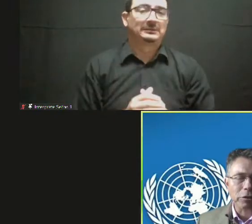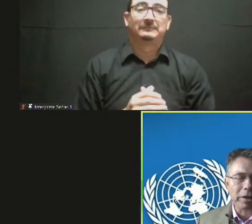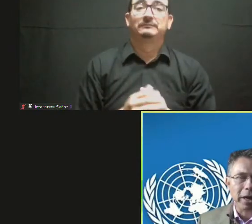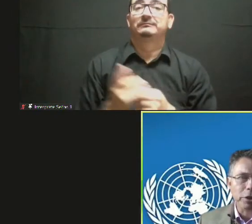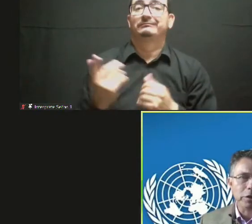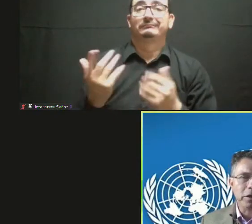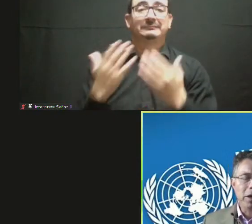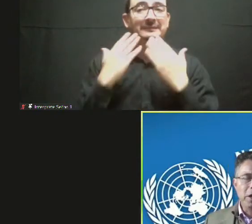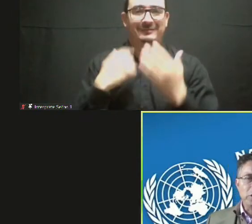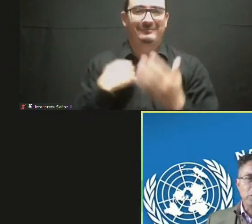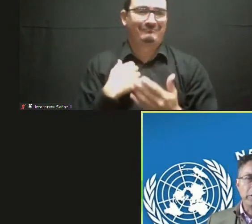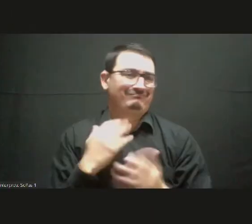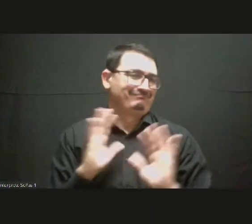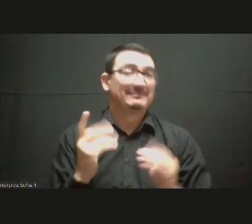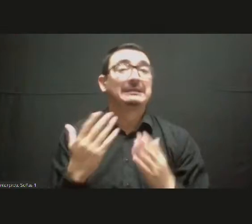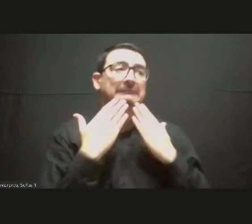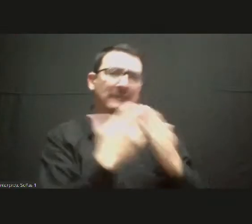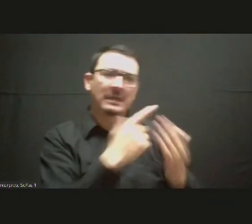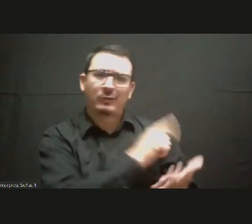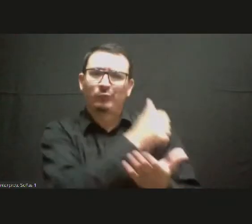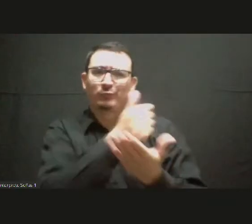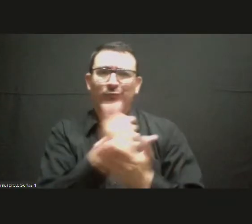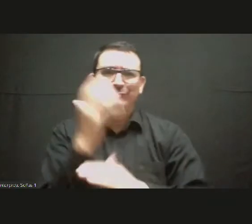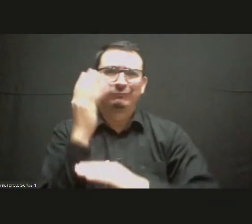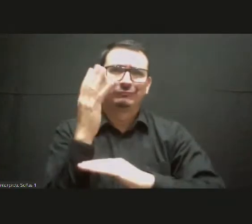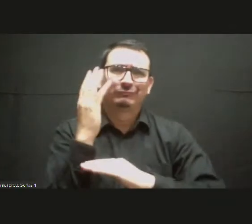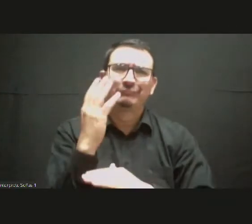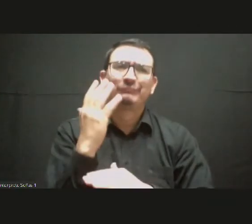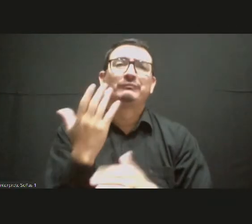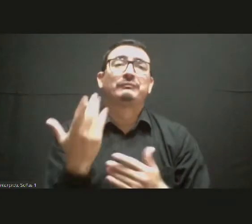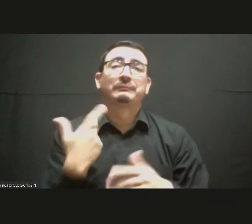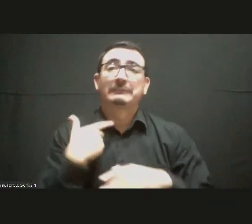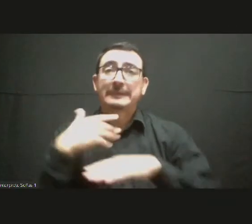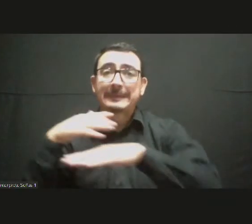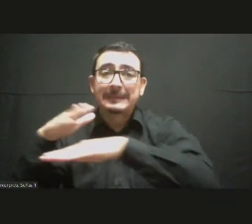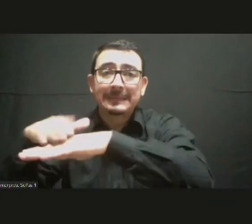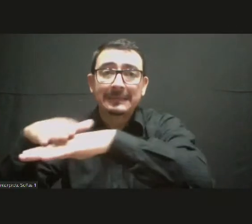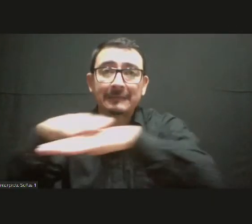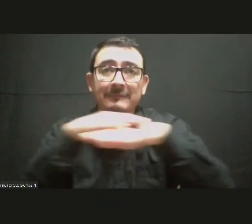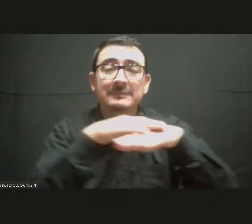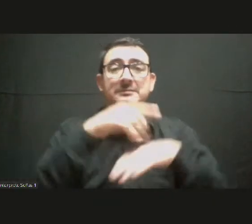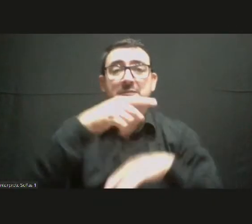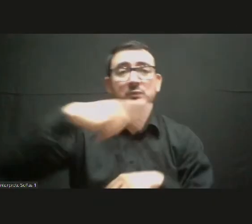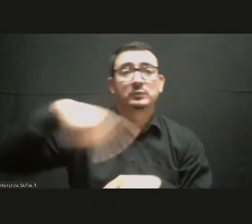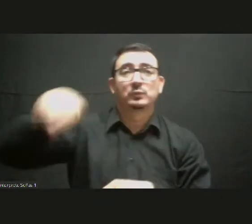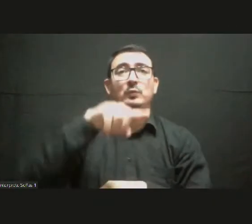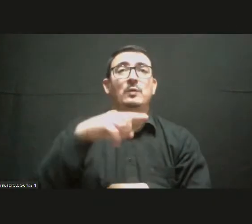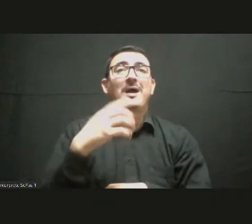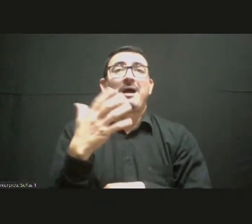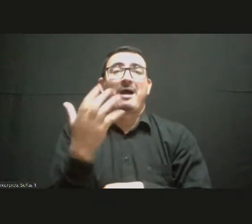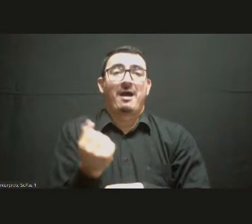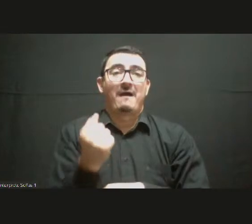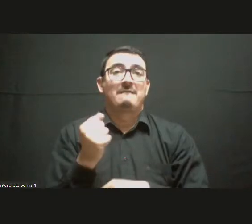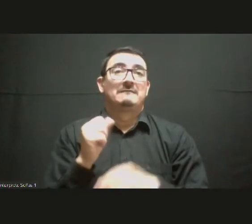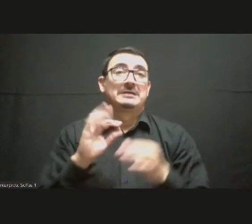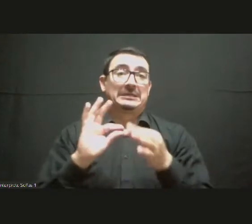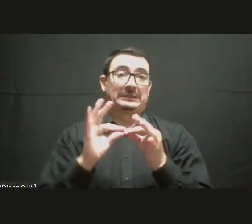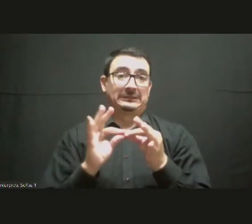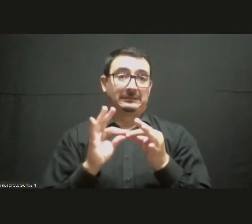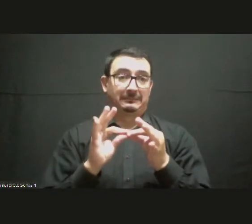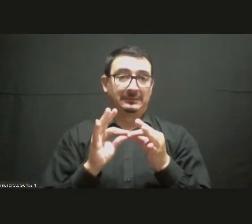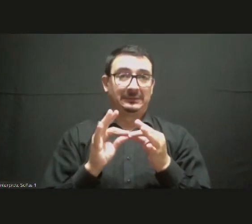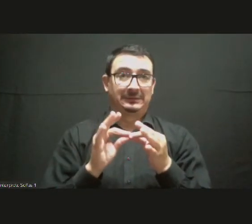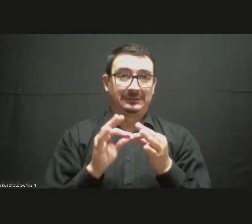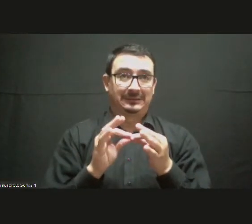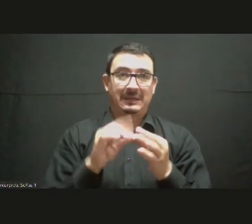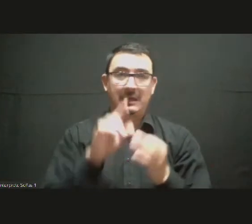simultaneous translation. So at the bottom of your screen, on the right-hand side, you can find the globe and underneath saying